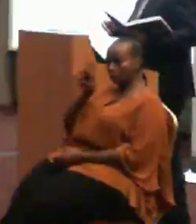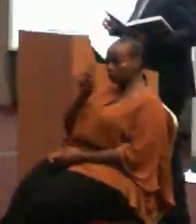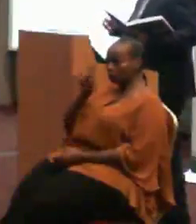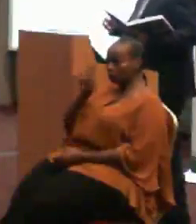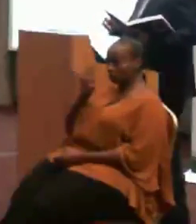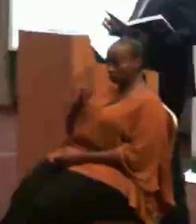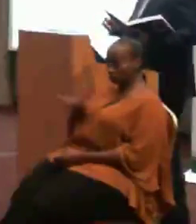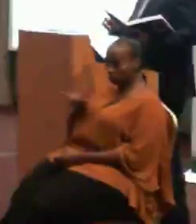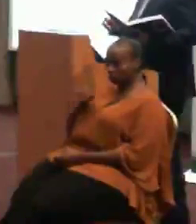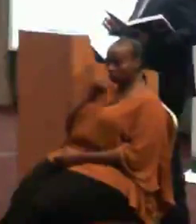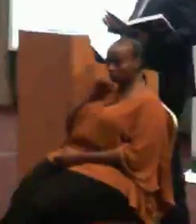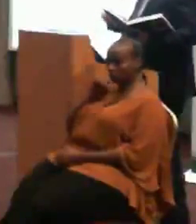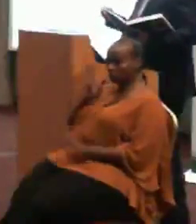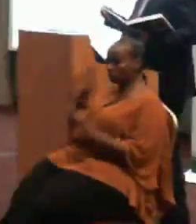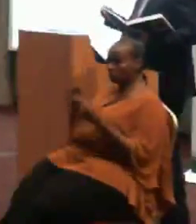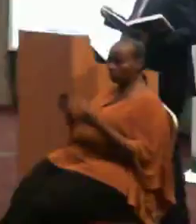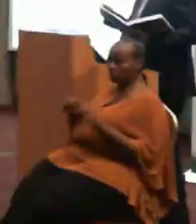path.